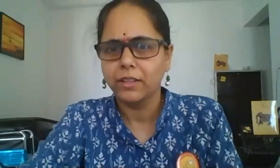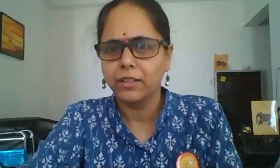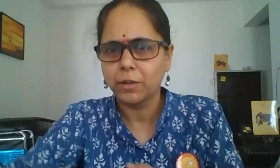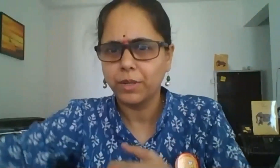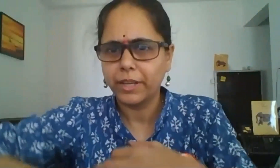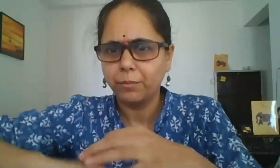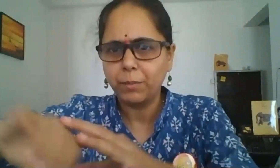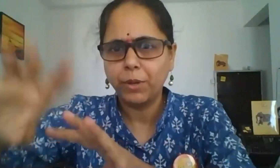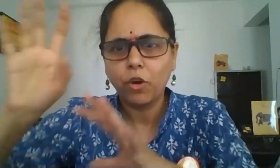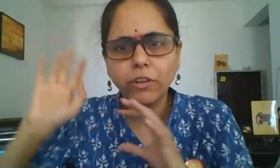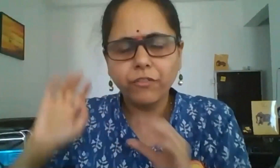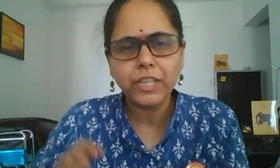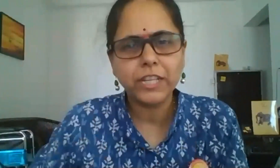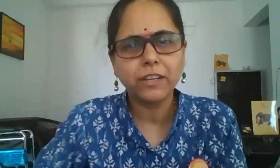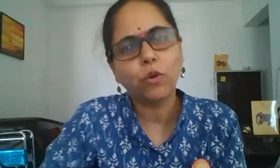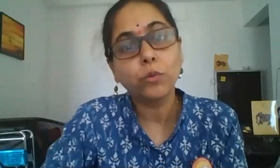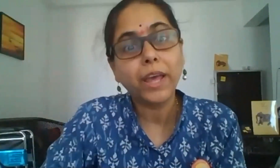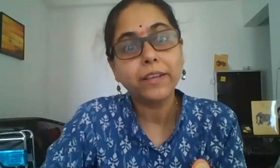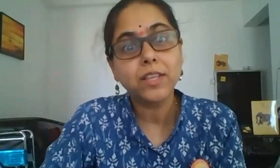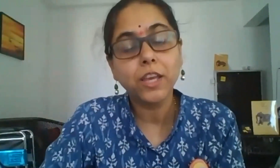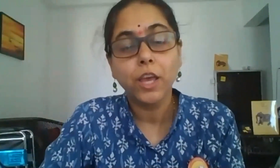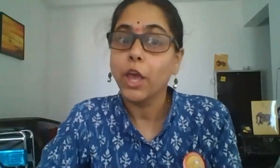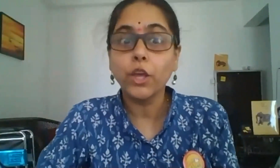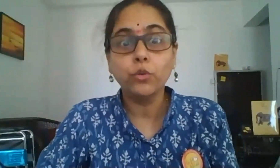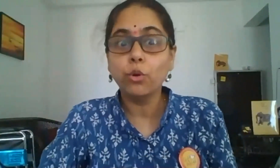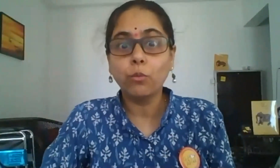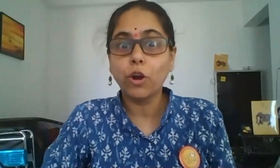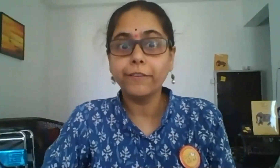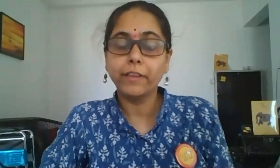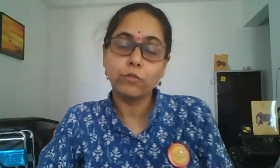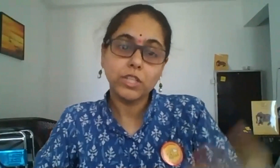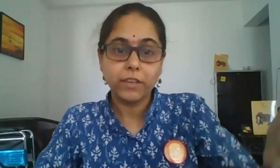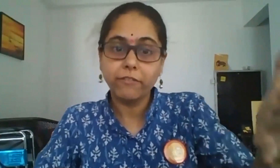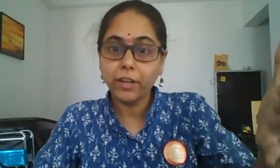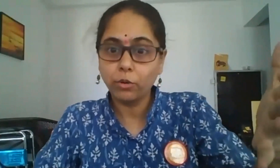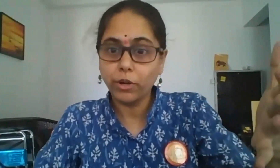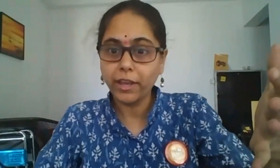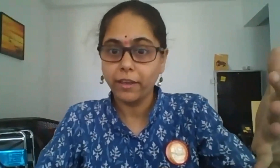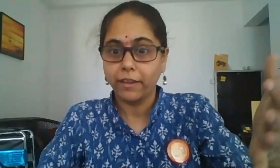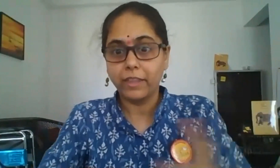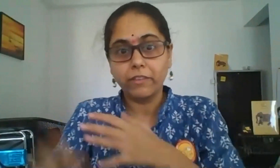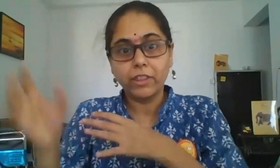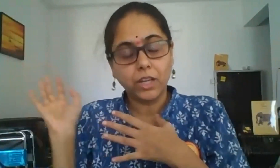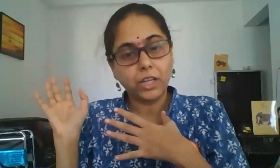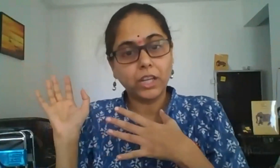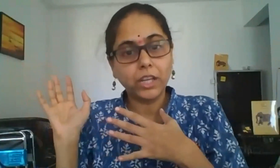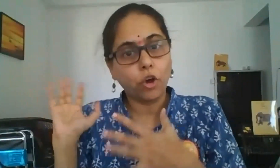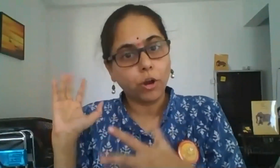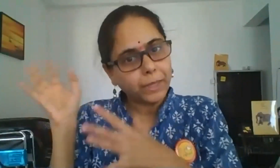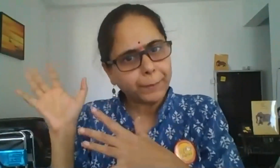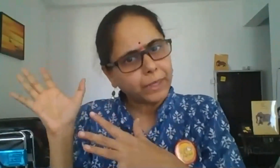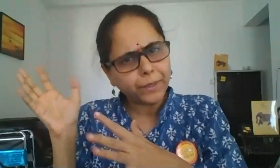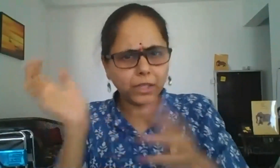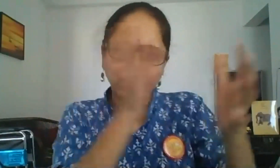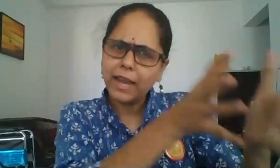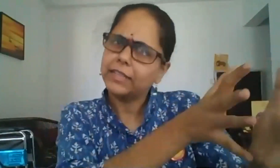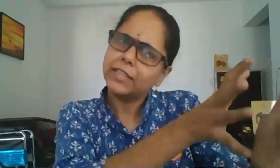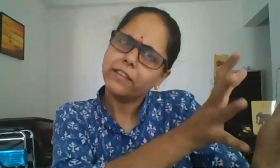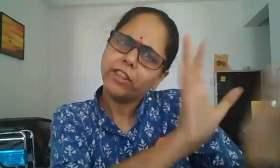some 10 people on wheelchair, what would I say? Hey, you know what? There was an event today. There were 30 normal people, and then there were